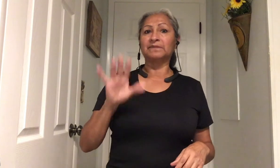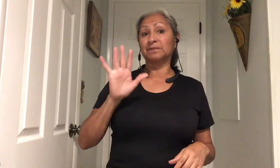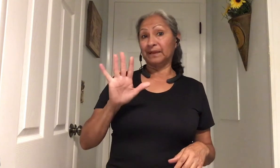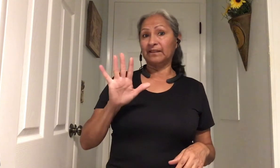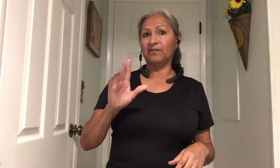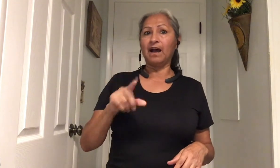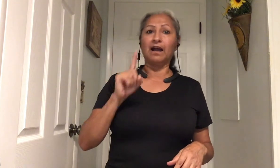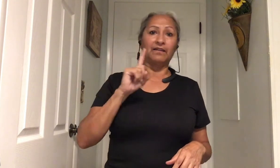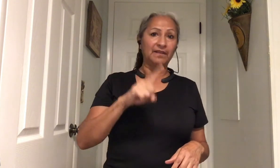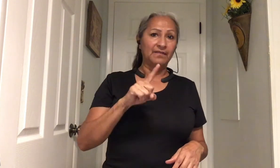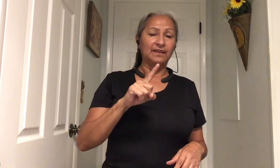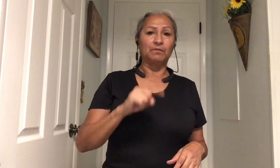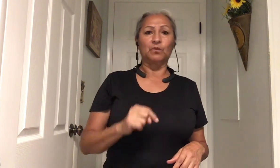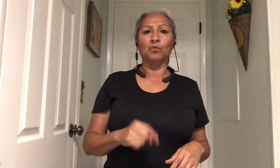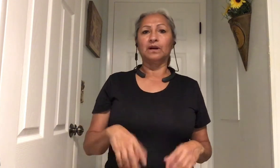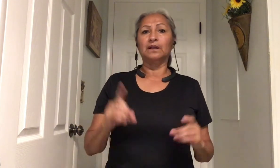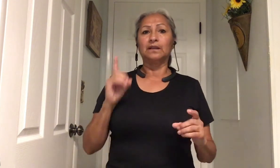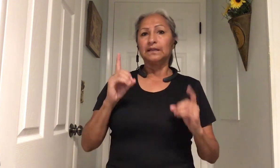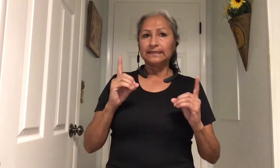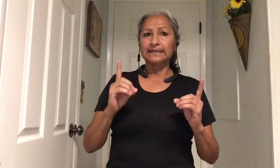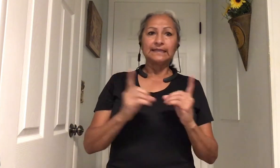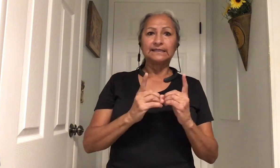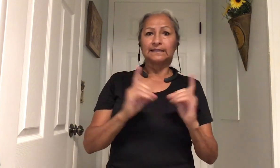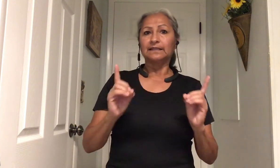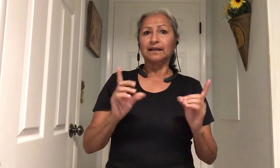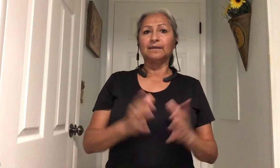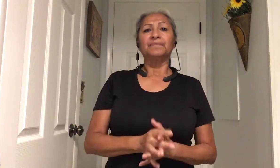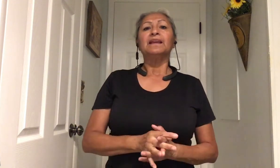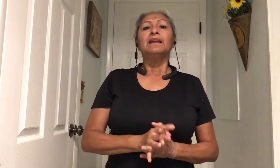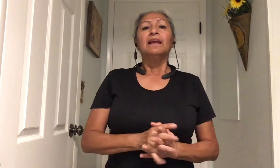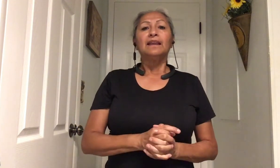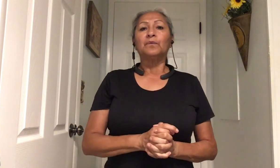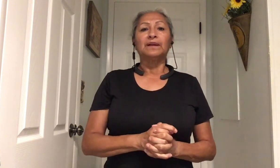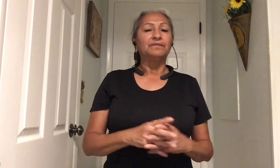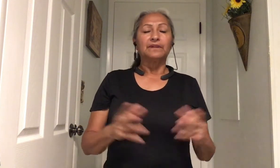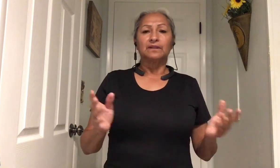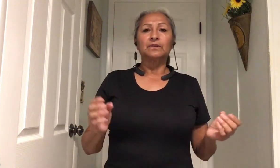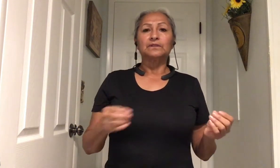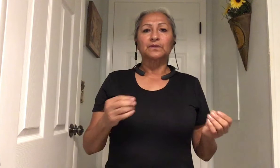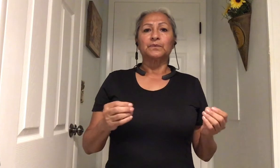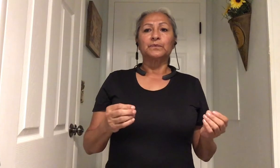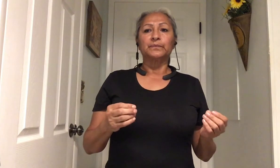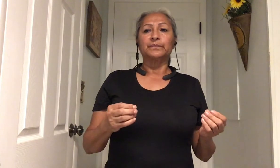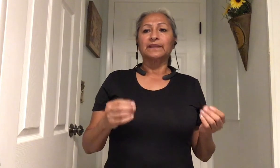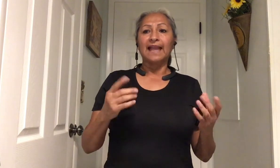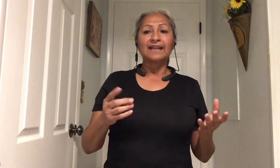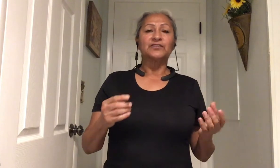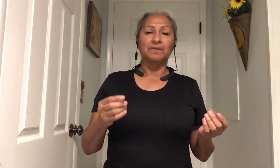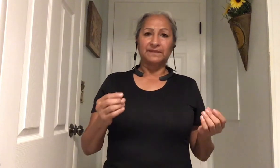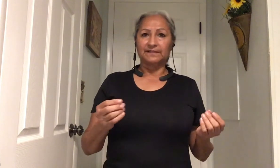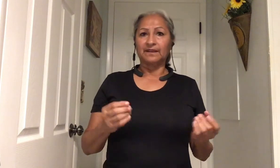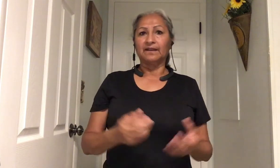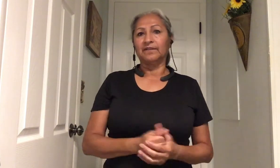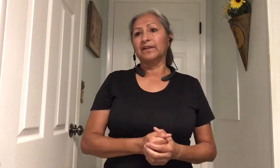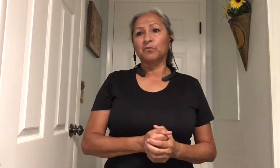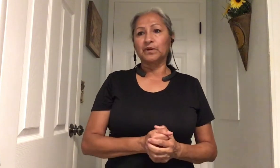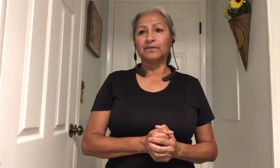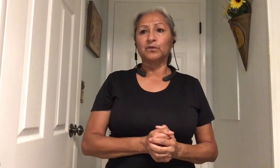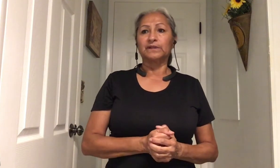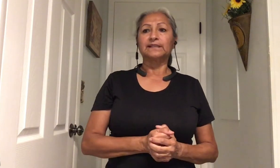5, the number 1, D's. Anyway, so a hand shape is very important, of course, and so